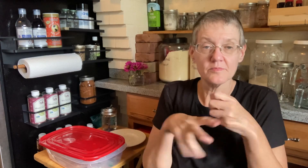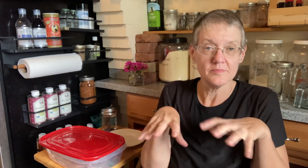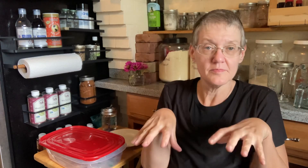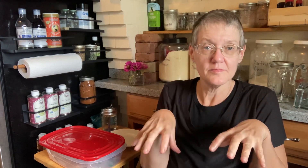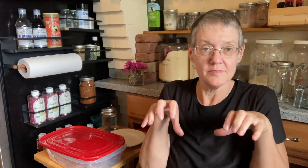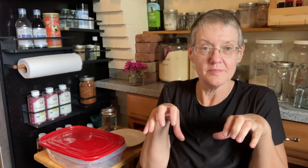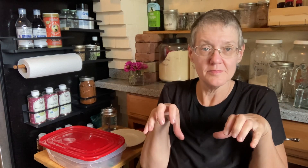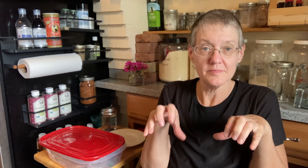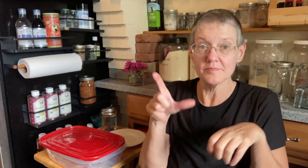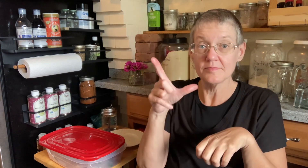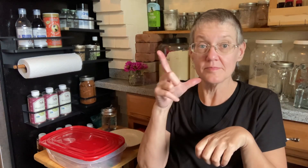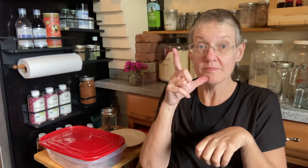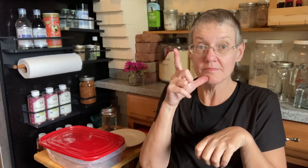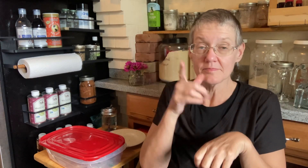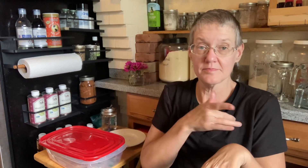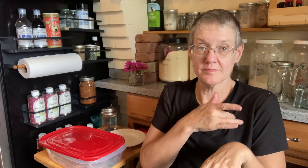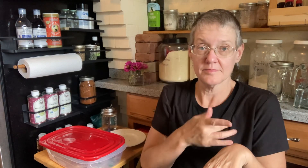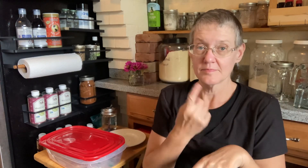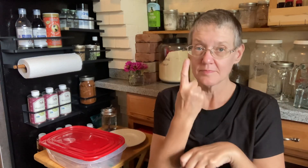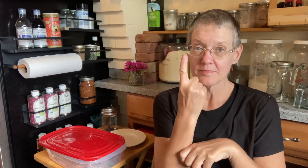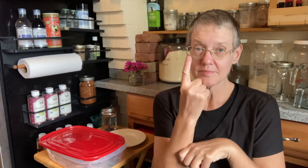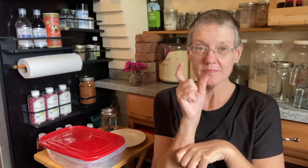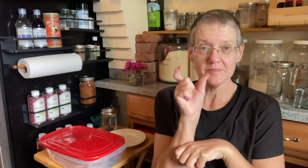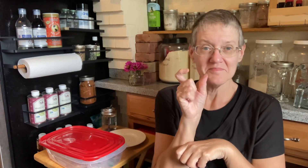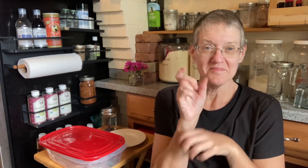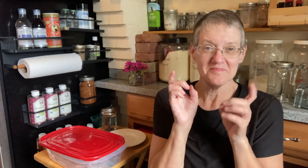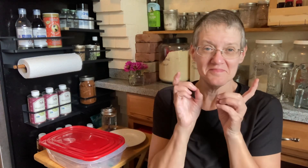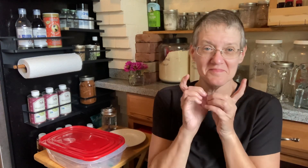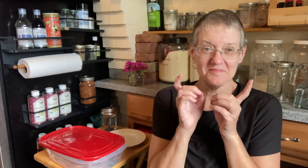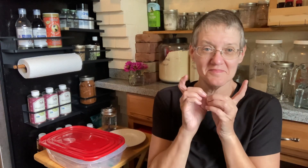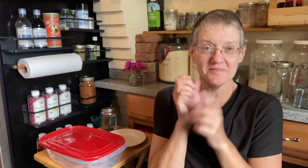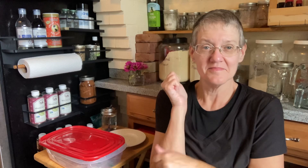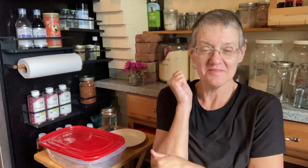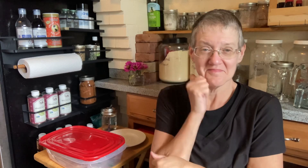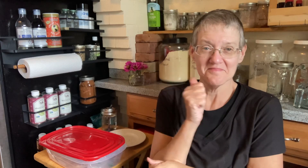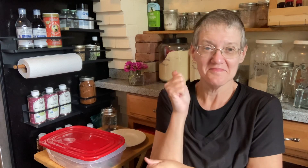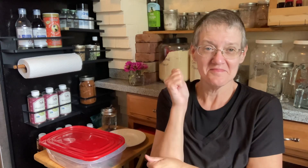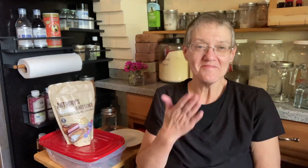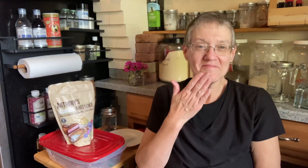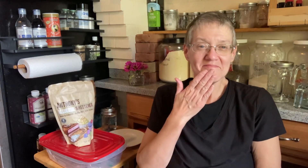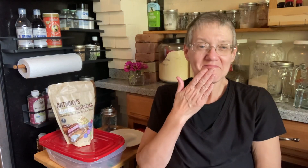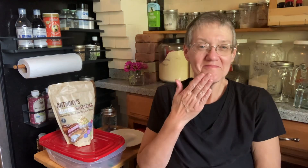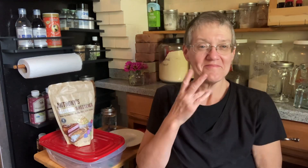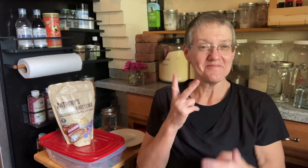I keep Dale's cookies in the freezer. He tends to have one small dessert for lunch every day.